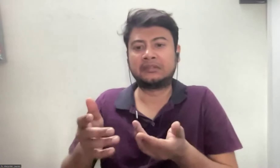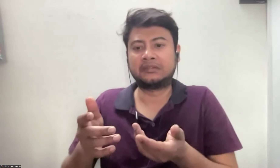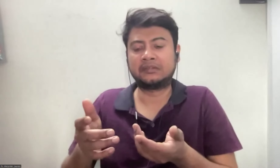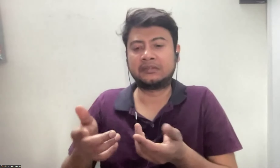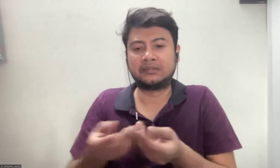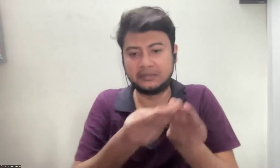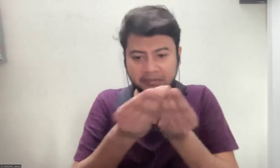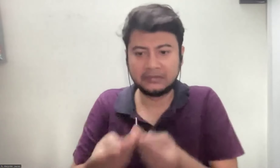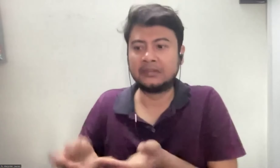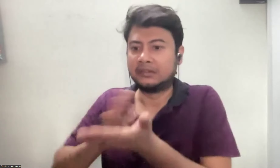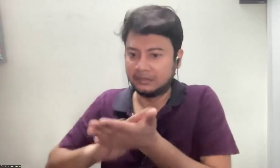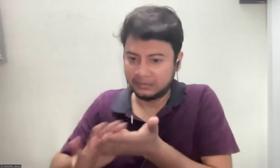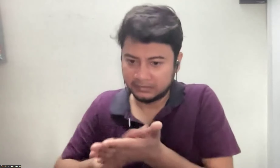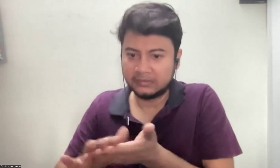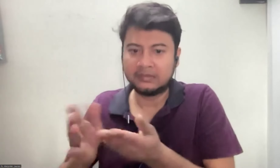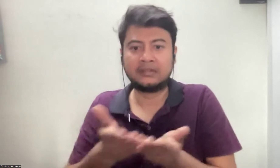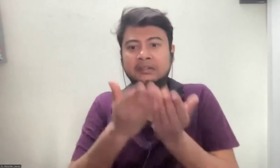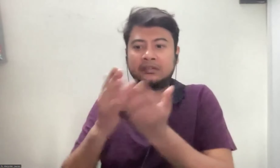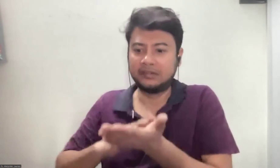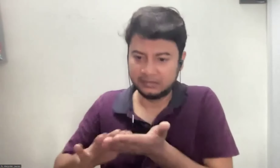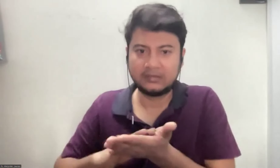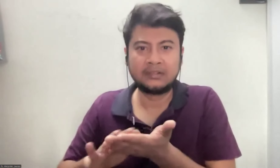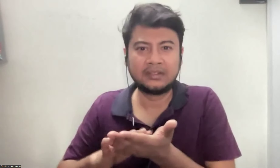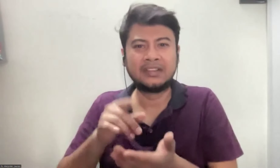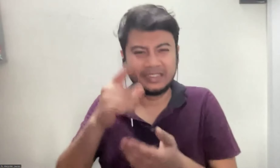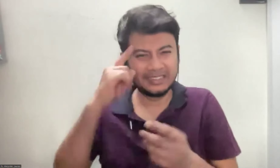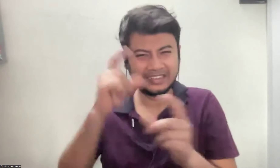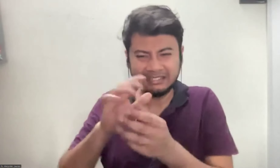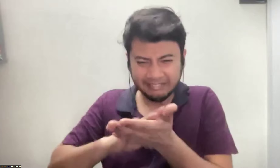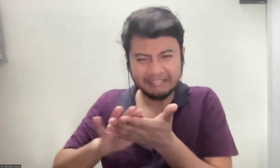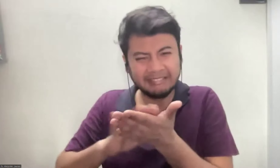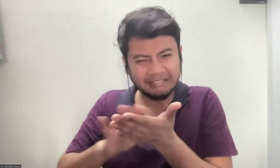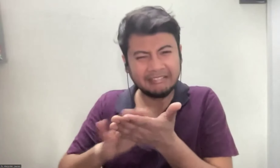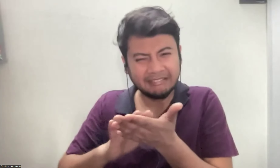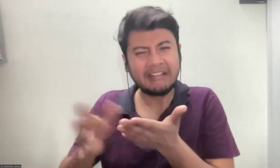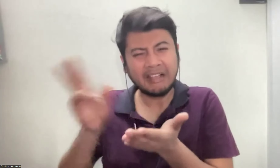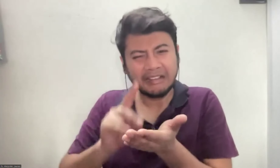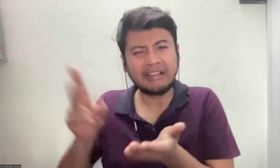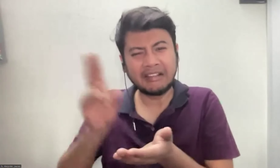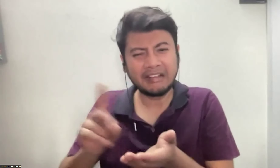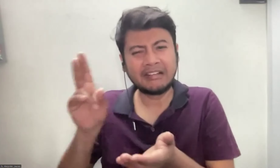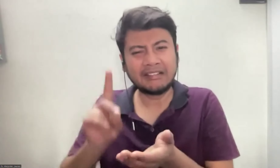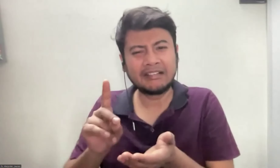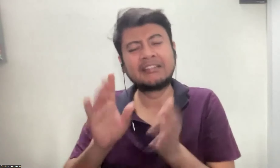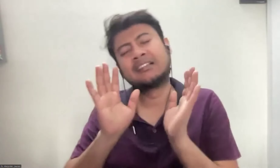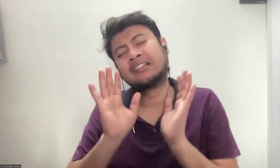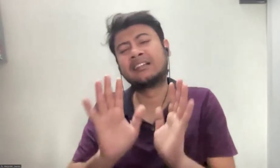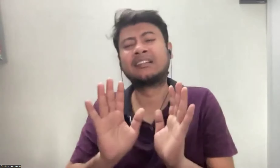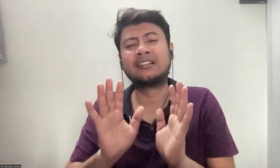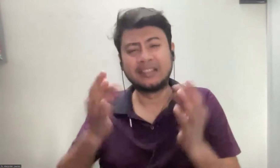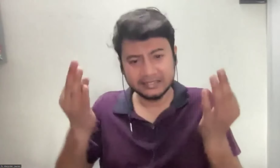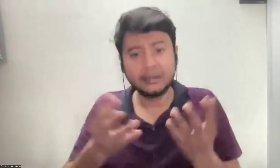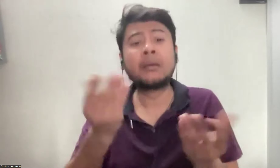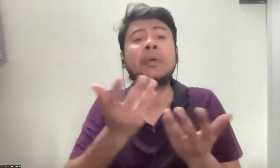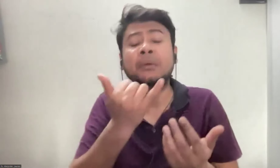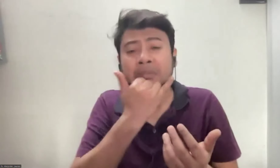You start doing it. I mean, even if you commit some mistake in the beginning, Krishna is very kind. Tulsi Marani is very kind.